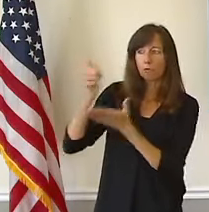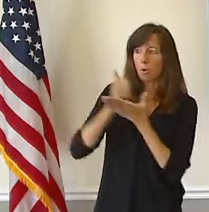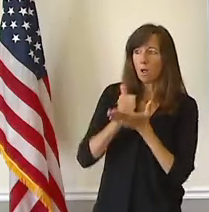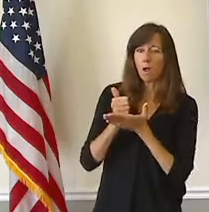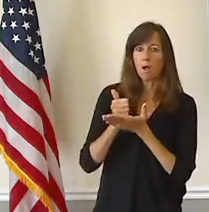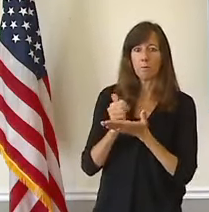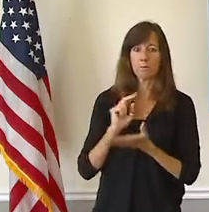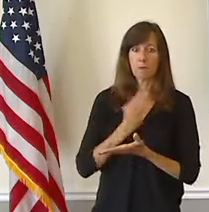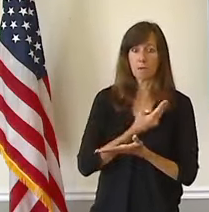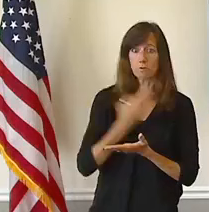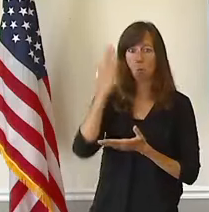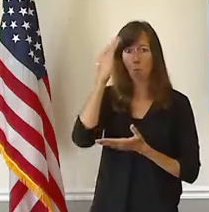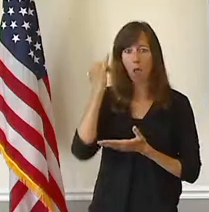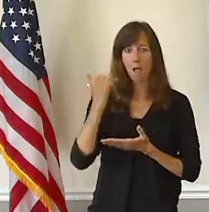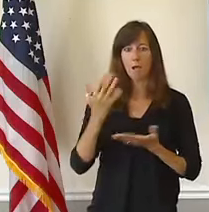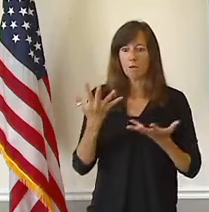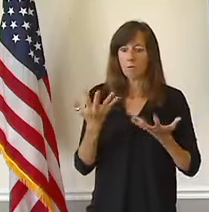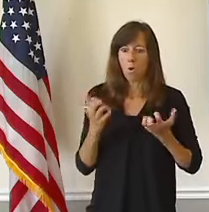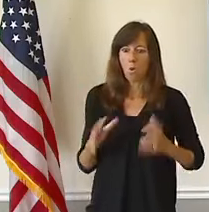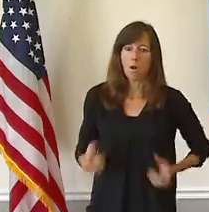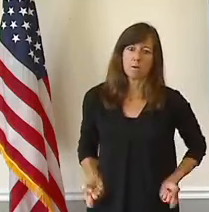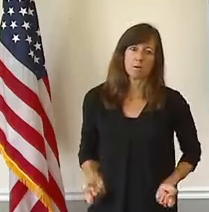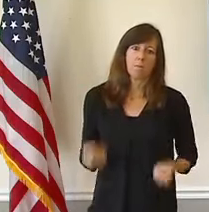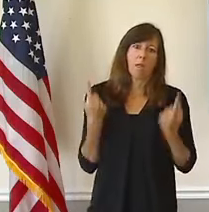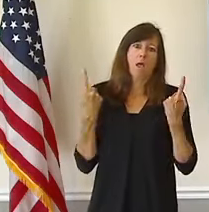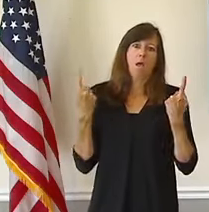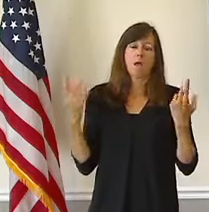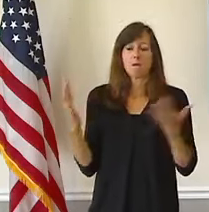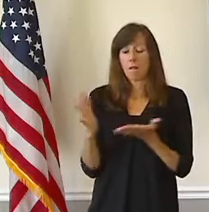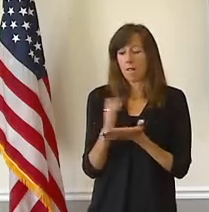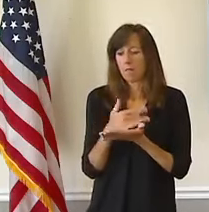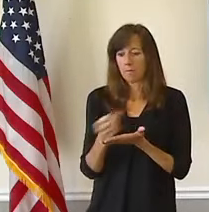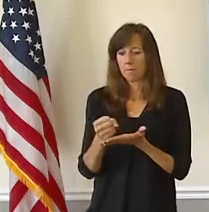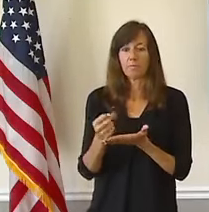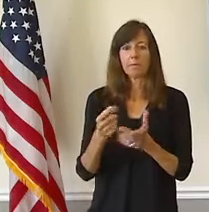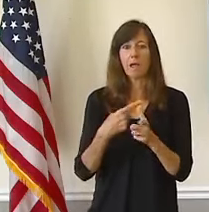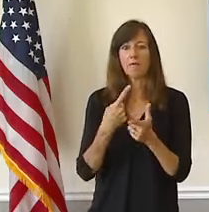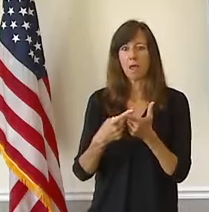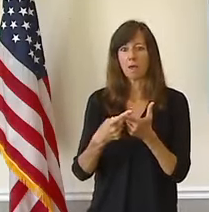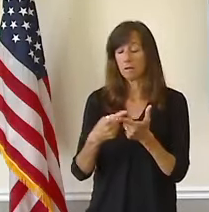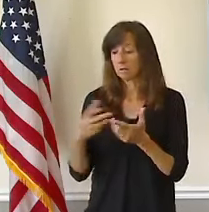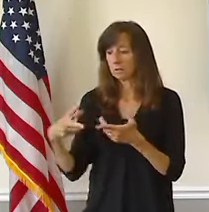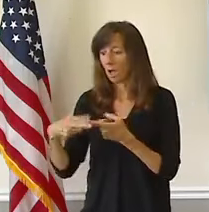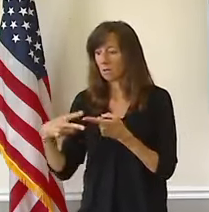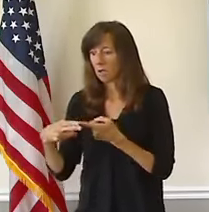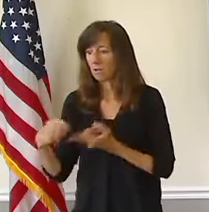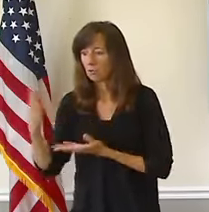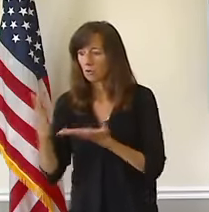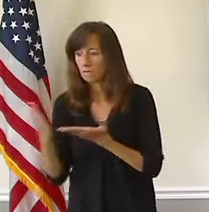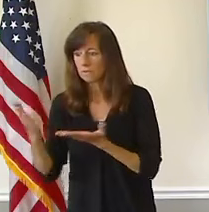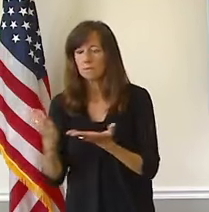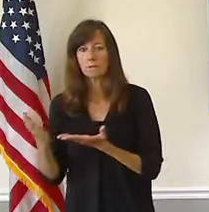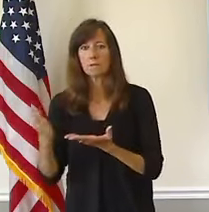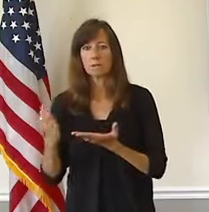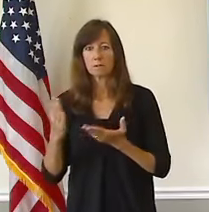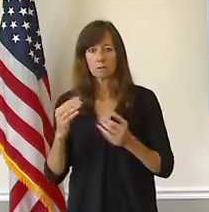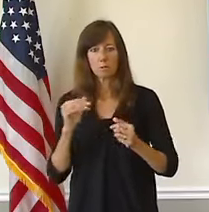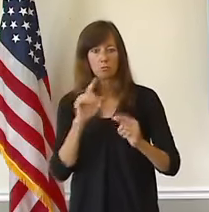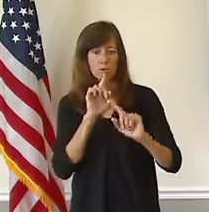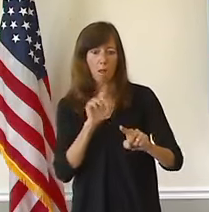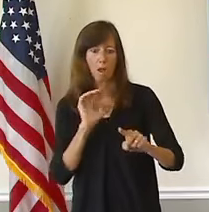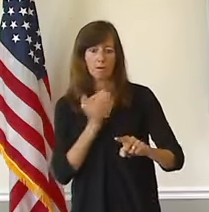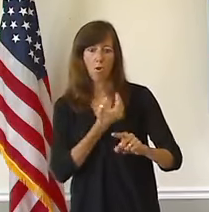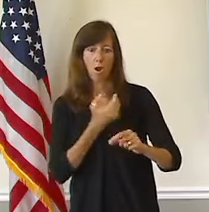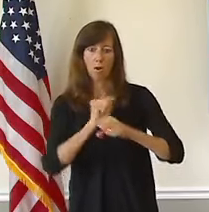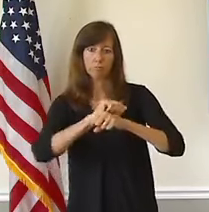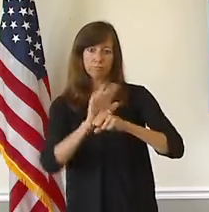hemorrhage and have to devastate the delivery of services in order to also respond to this crisis. And that's we're hopeful